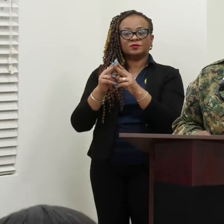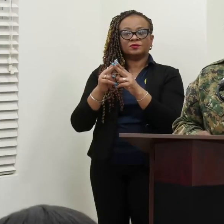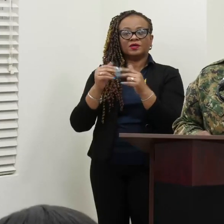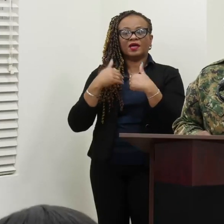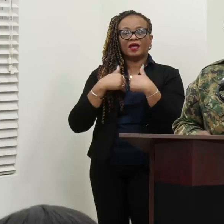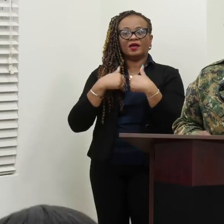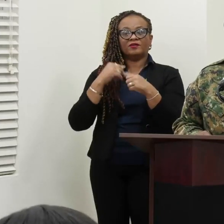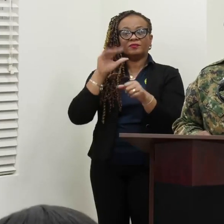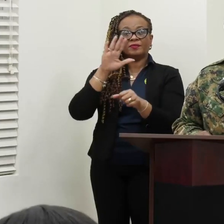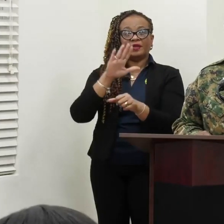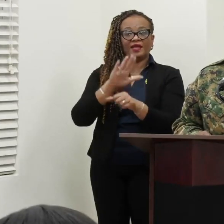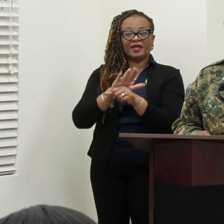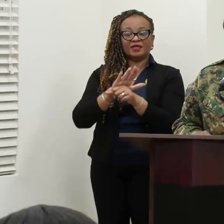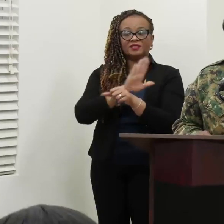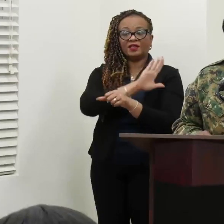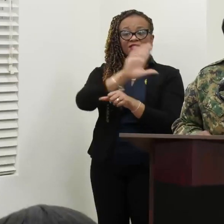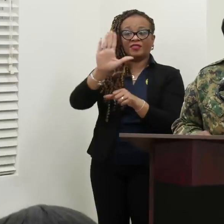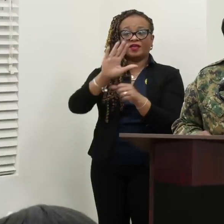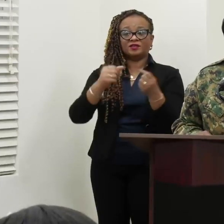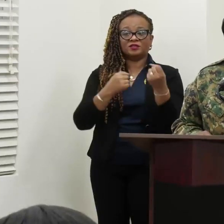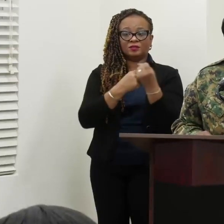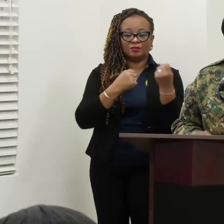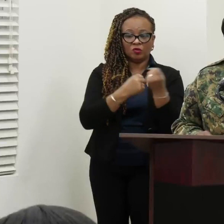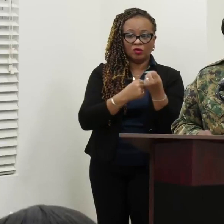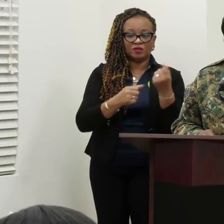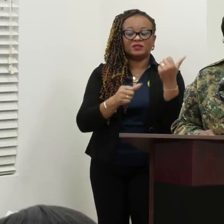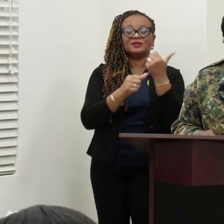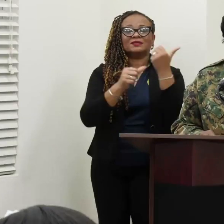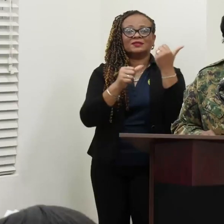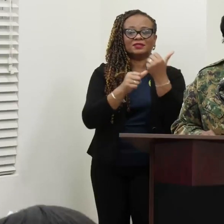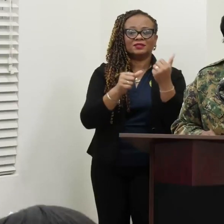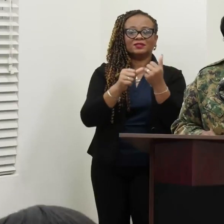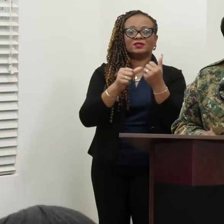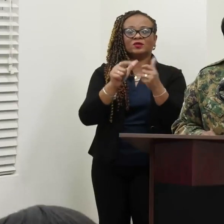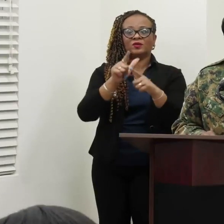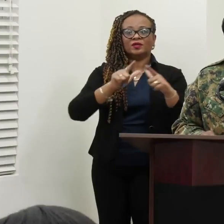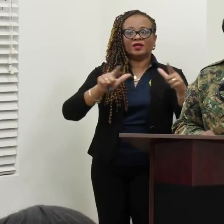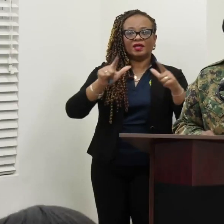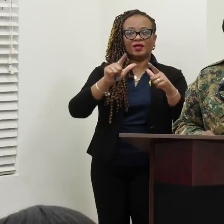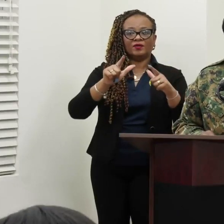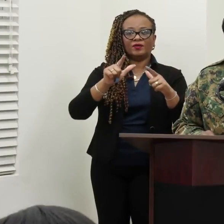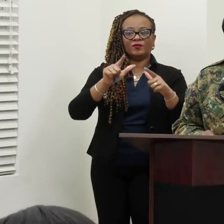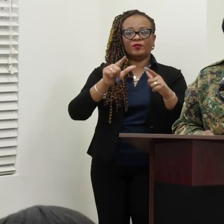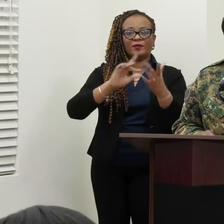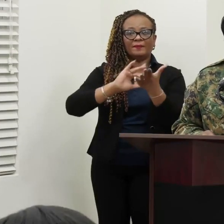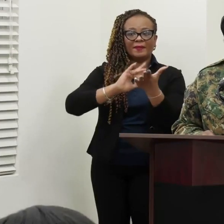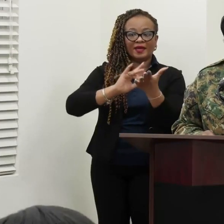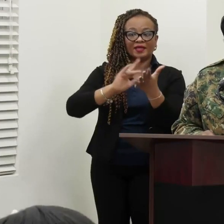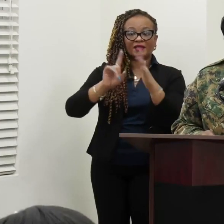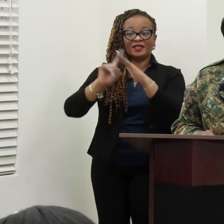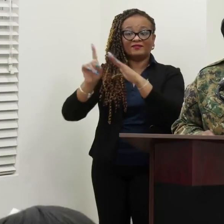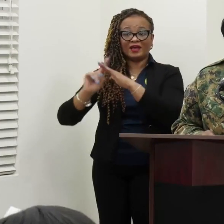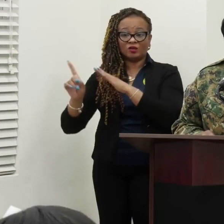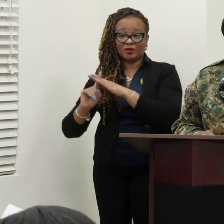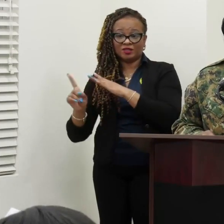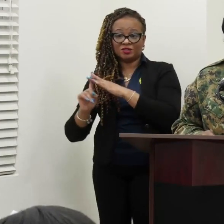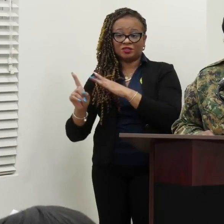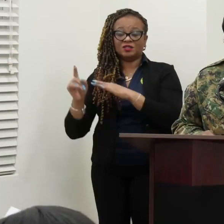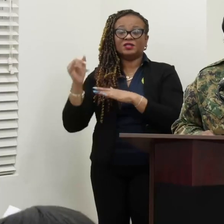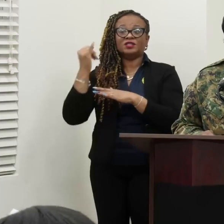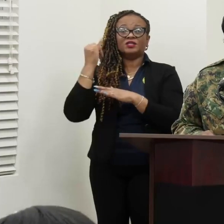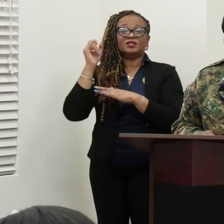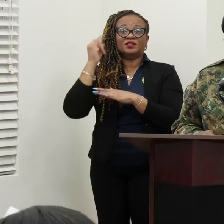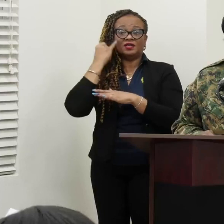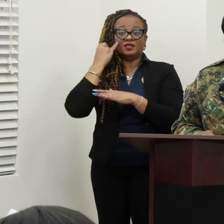has pledged their support to assist with aerial medical evacuations should